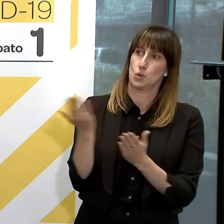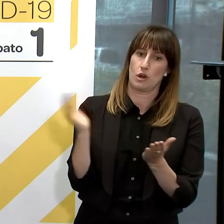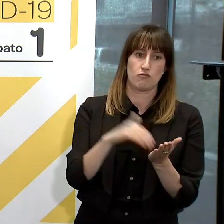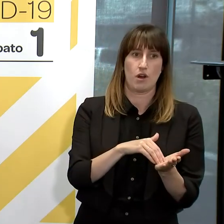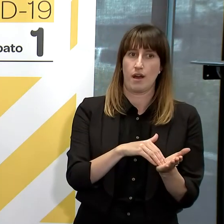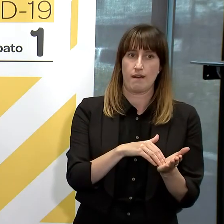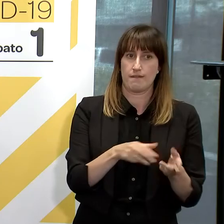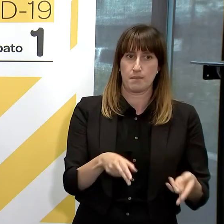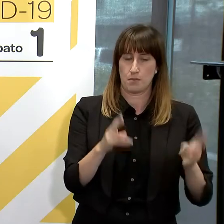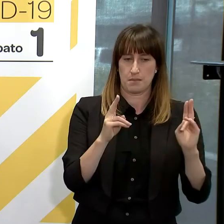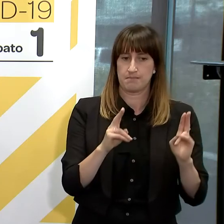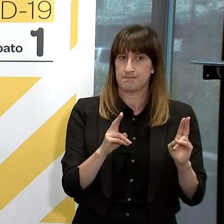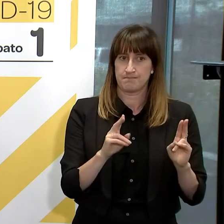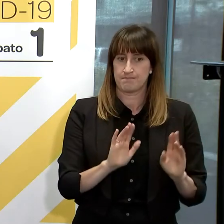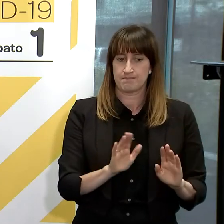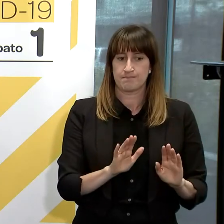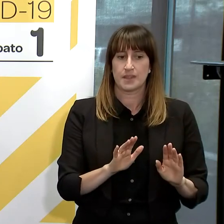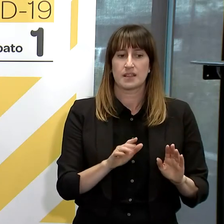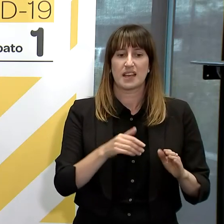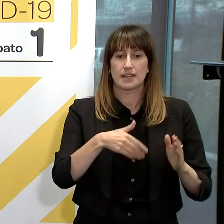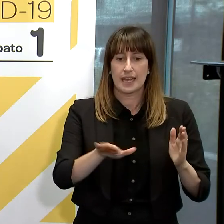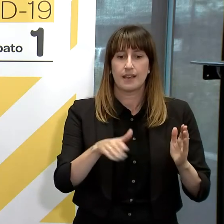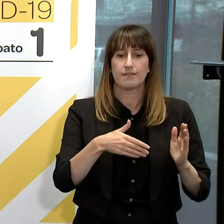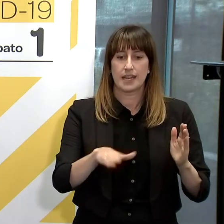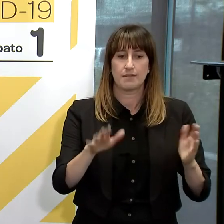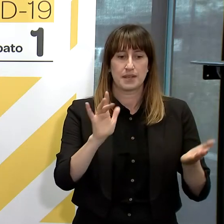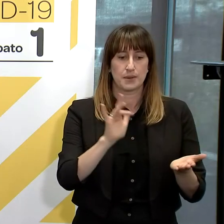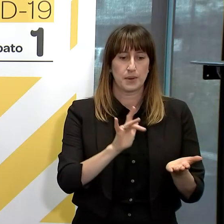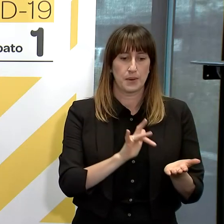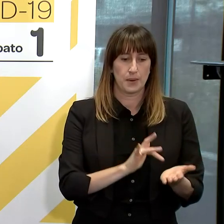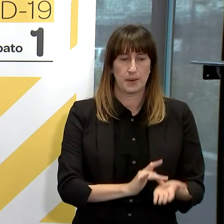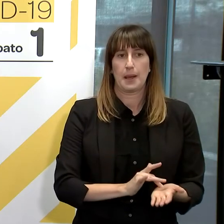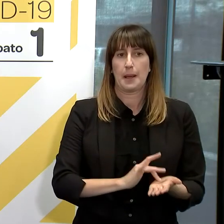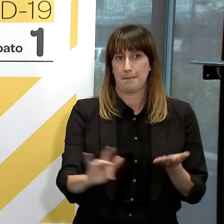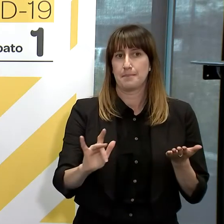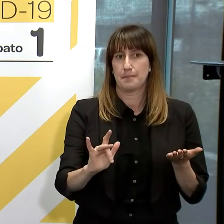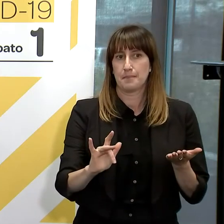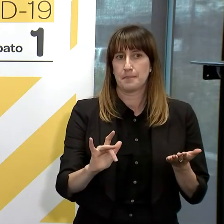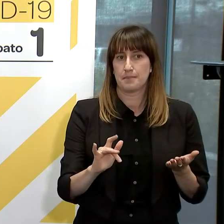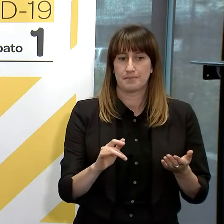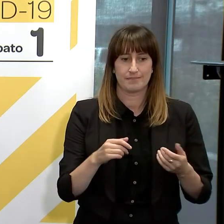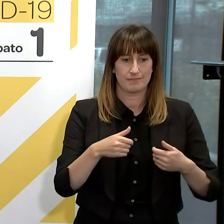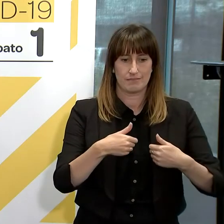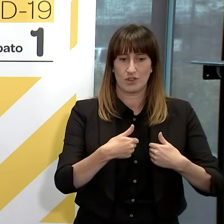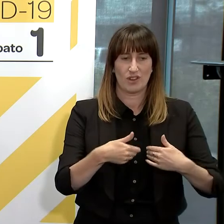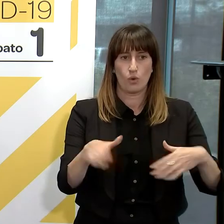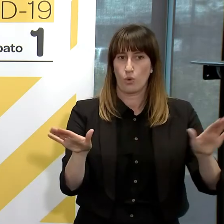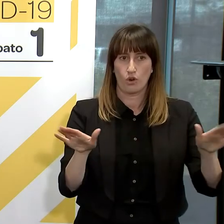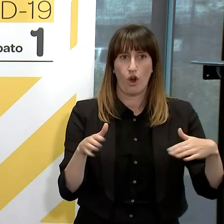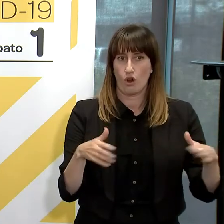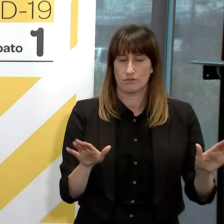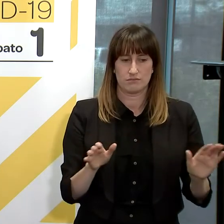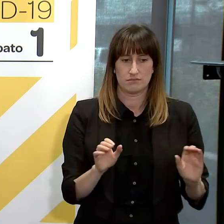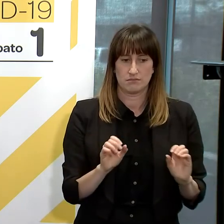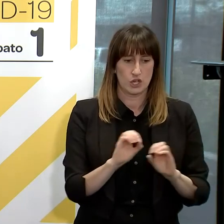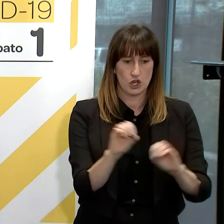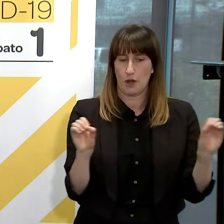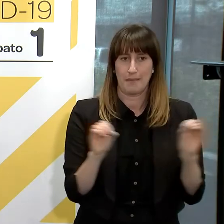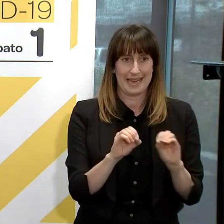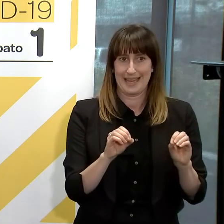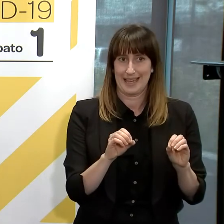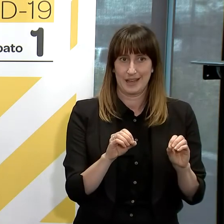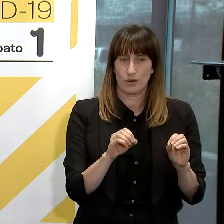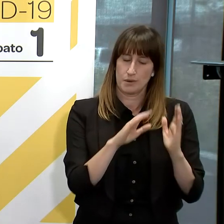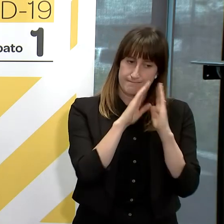been gradually emptying the Pullman, and my understanding is that the guests who are due to leave tomorrow would be the